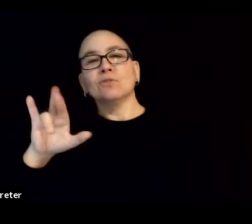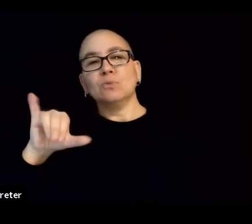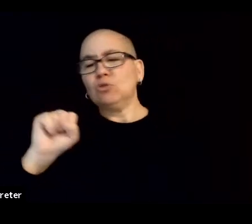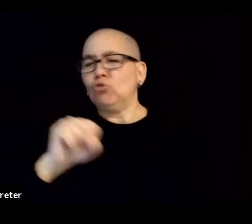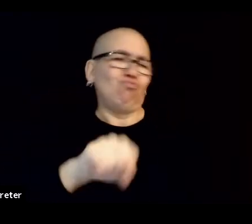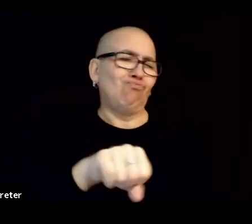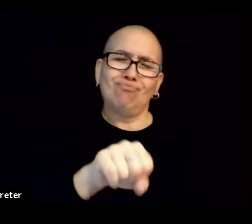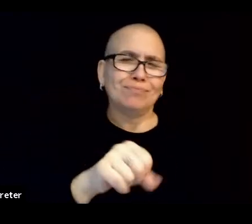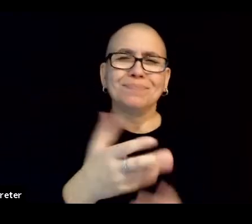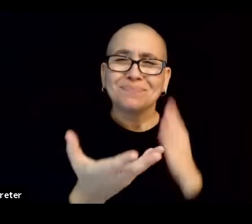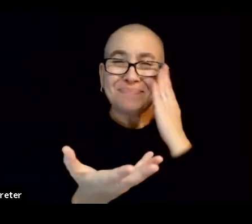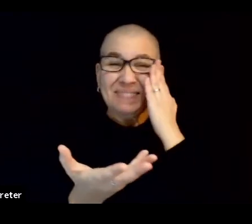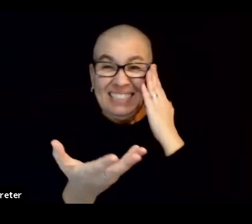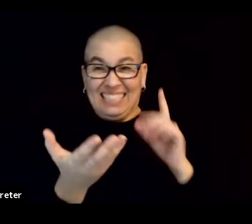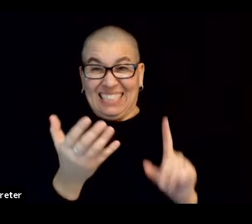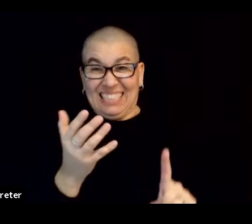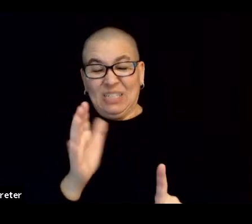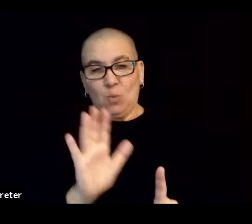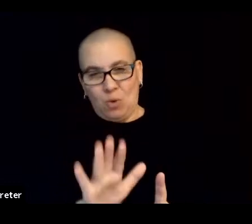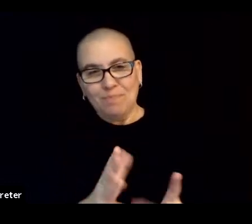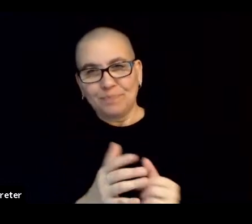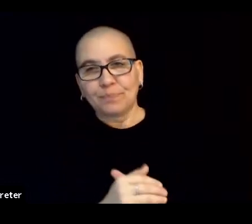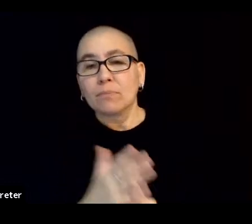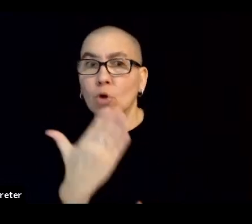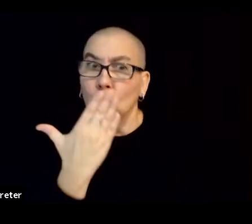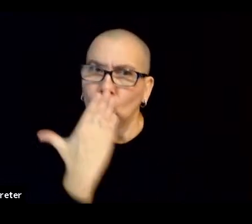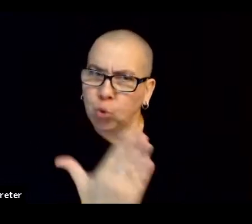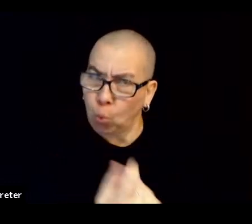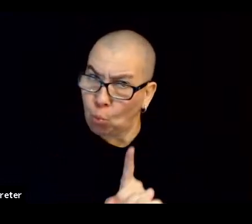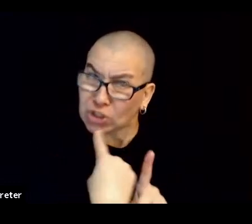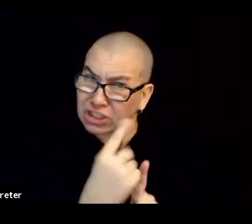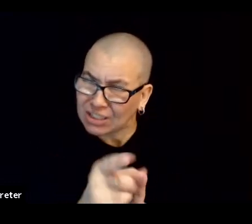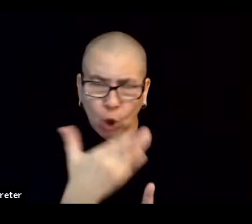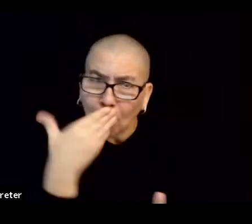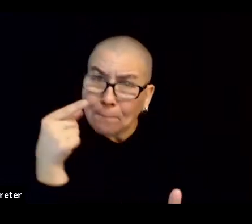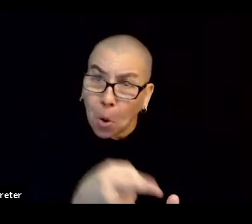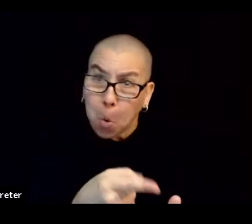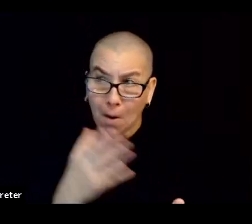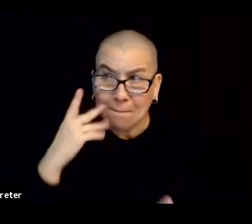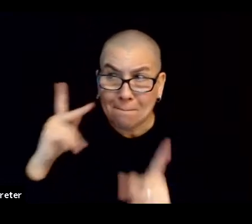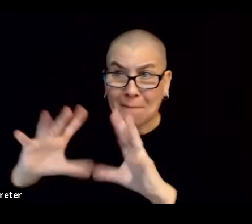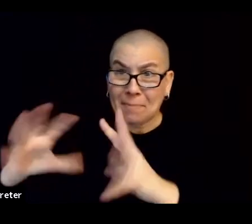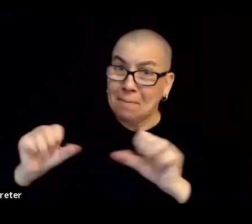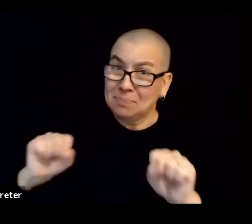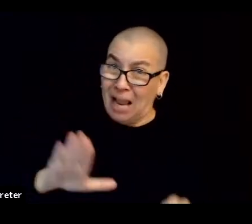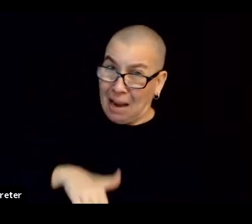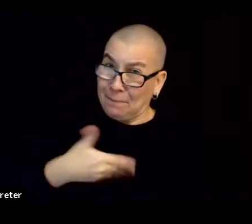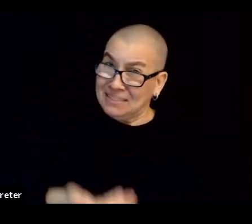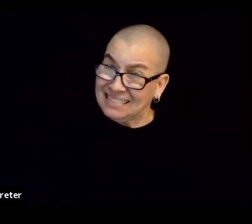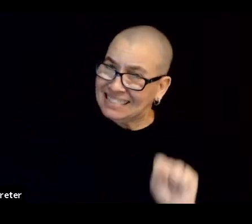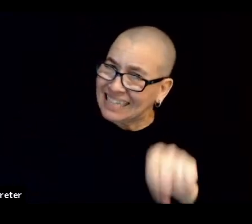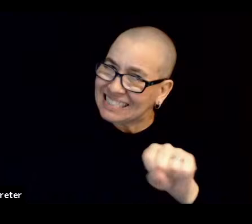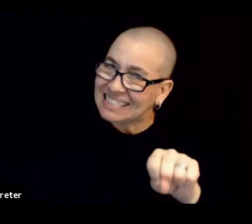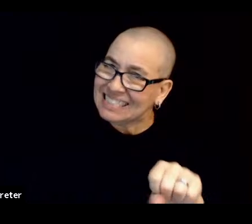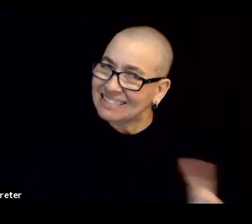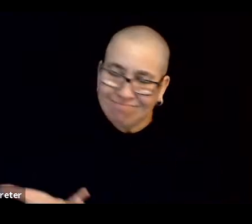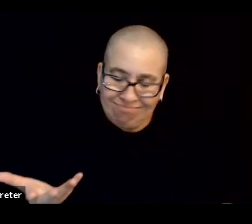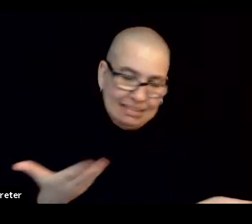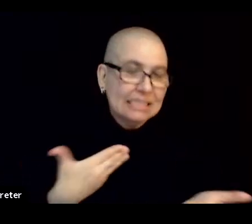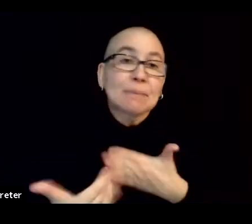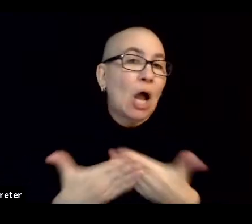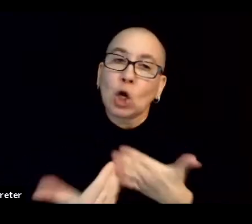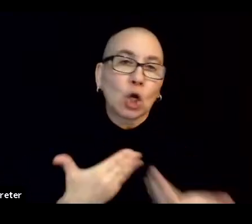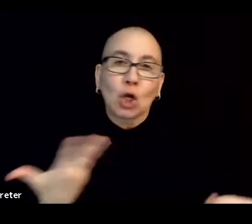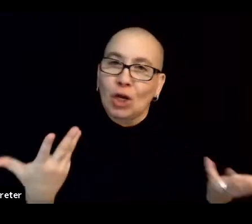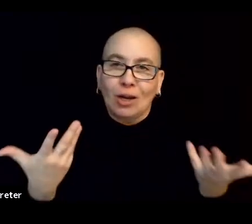the bottom line is that no matter what we do, people will be and are angry. When